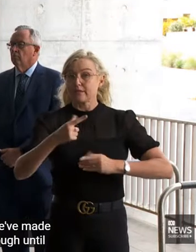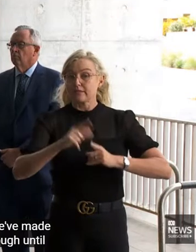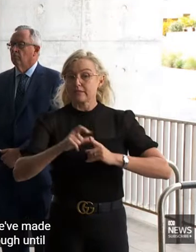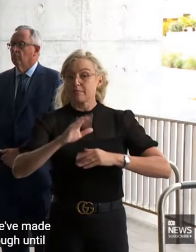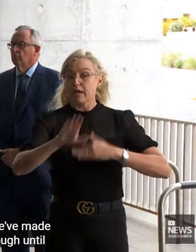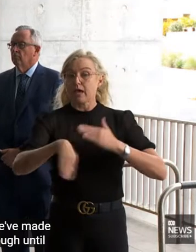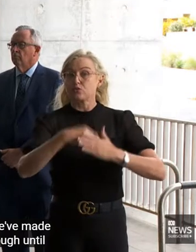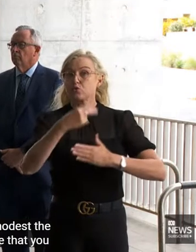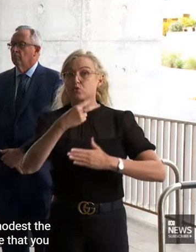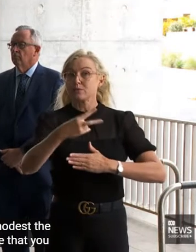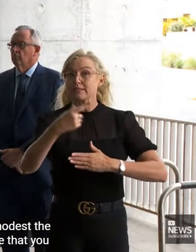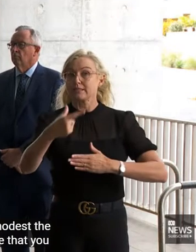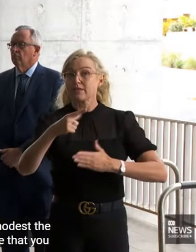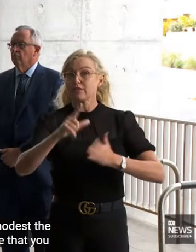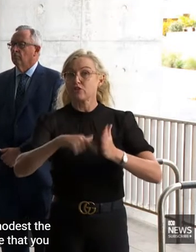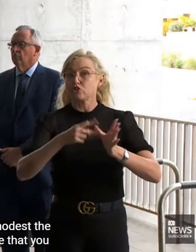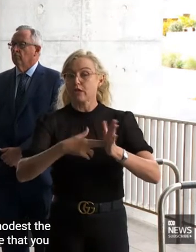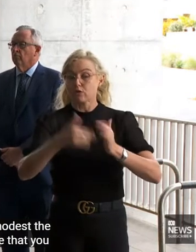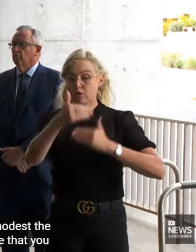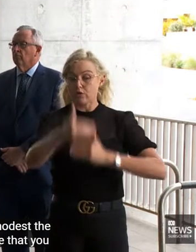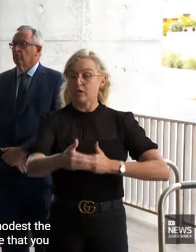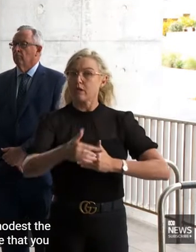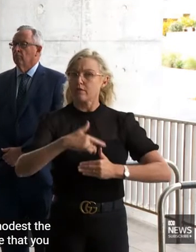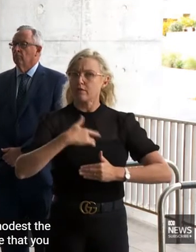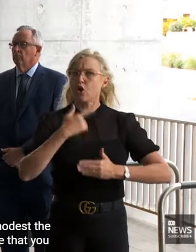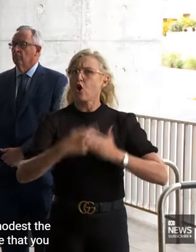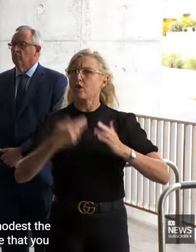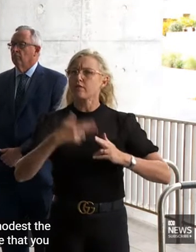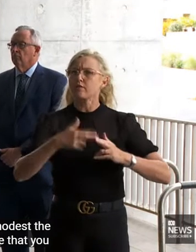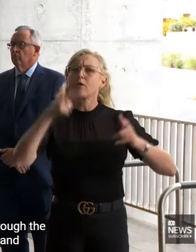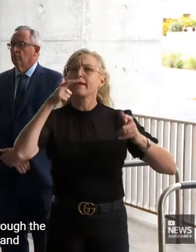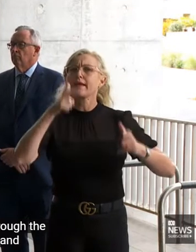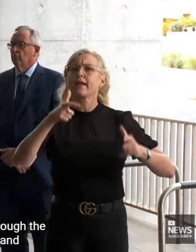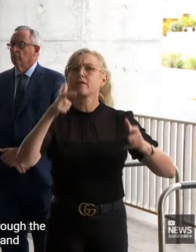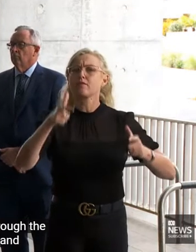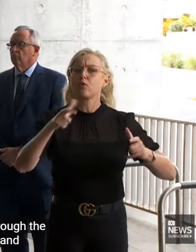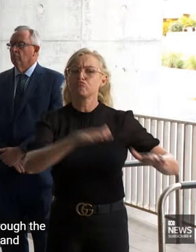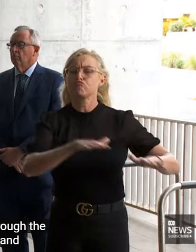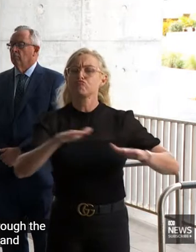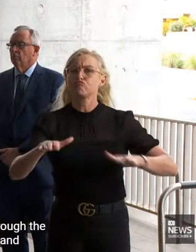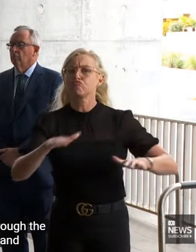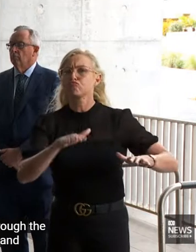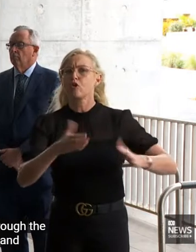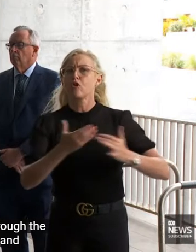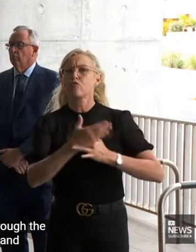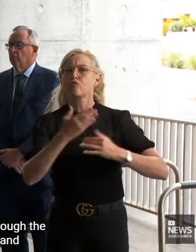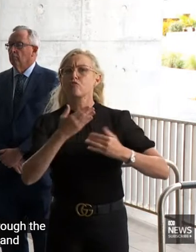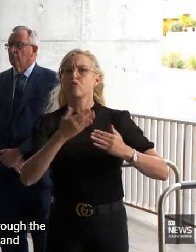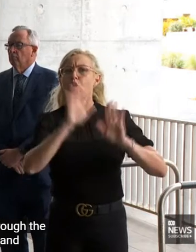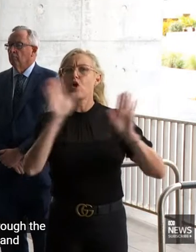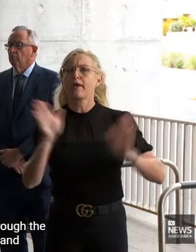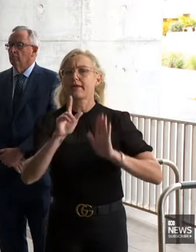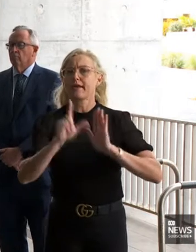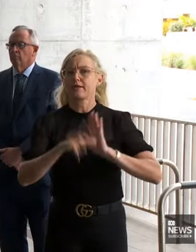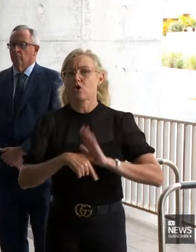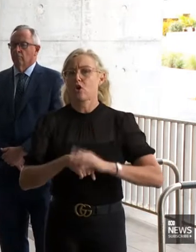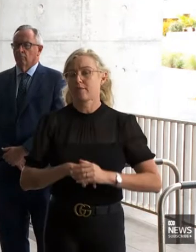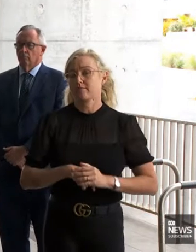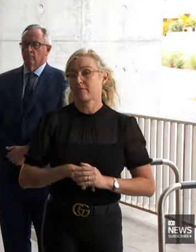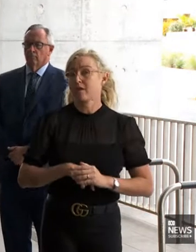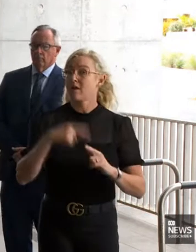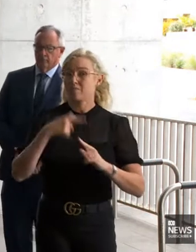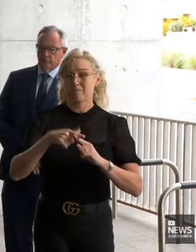cautious to make sure that New South Wales gets through the holiday season. And they will play some role, but ultimately personal